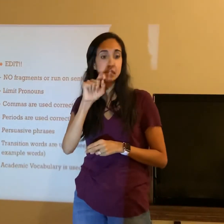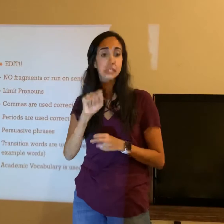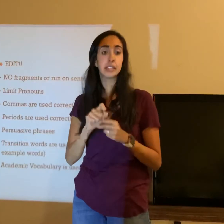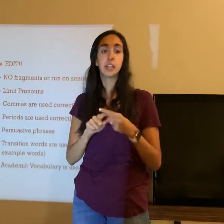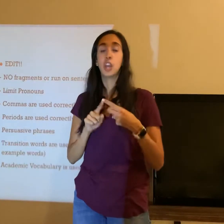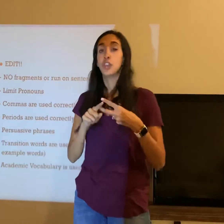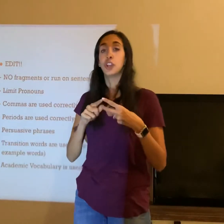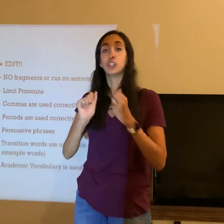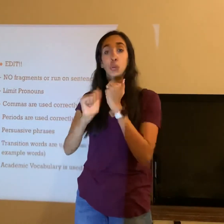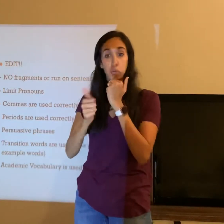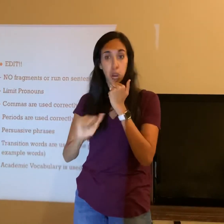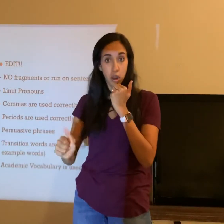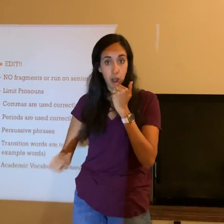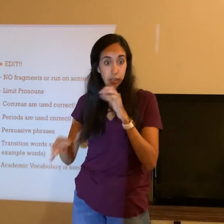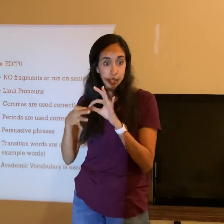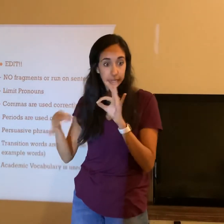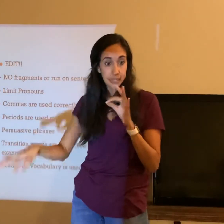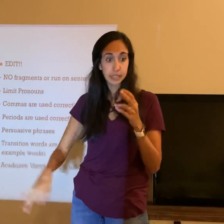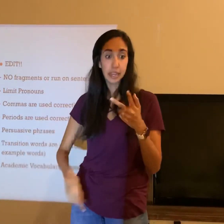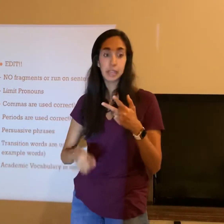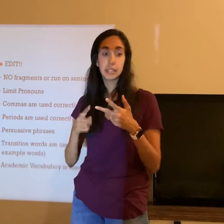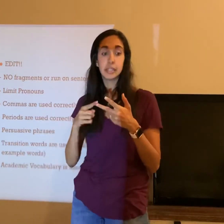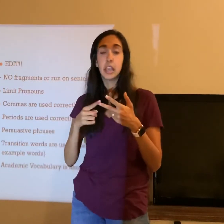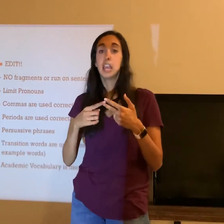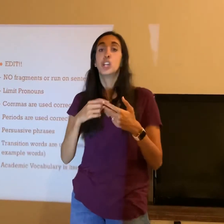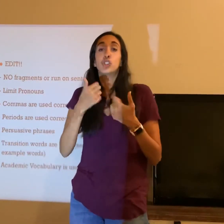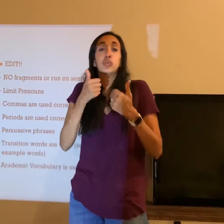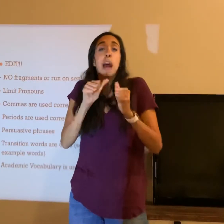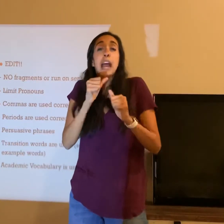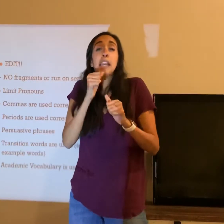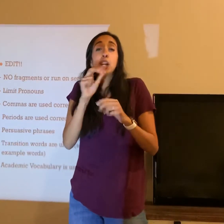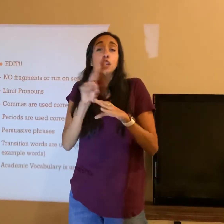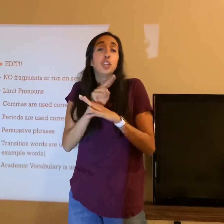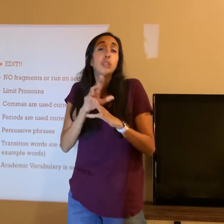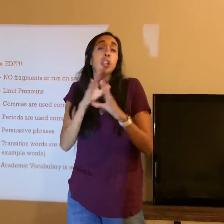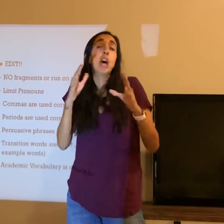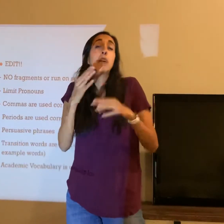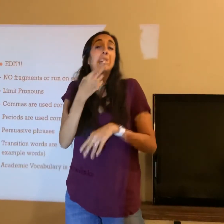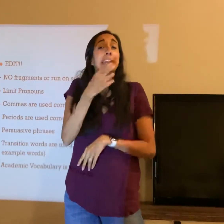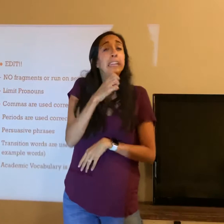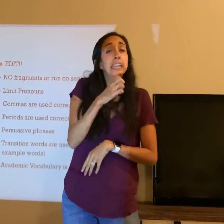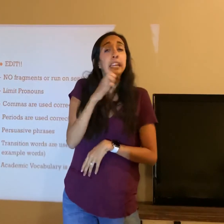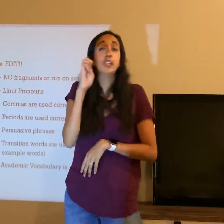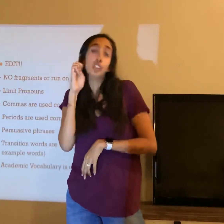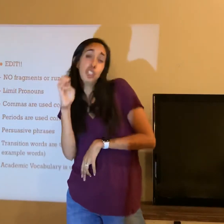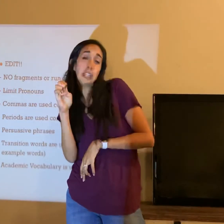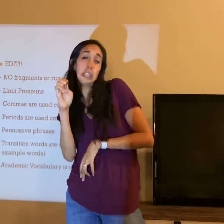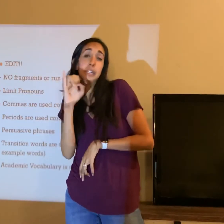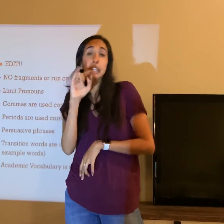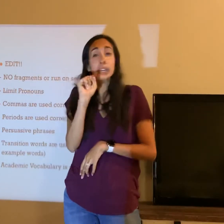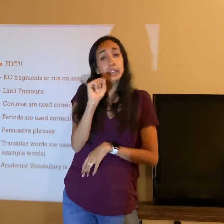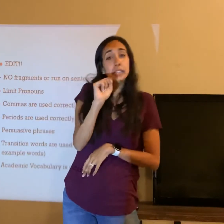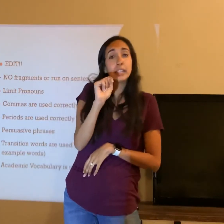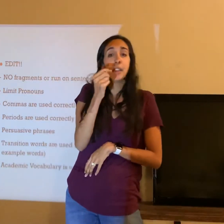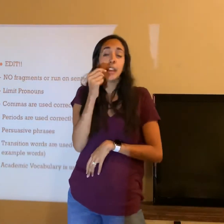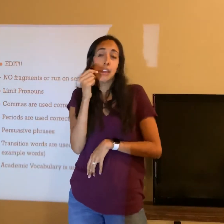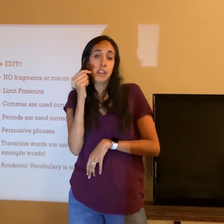fragments, there's no run-on sentences. Try not to use a lot of he, she, it,